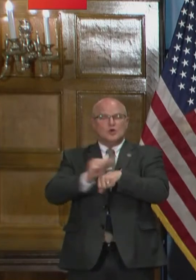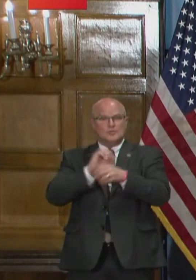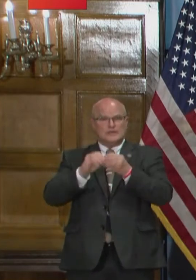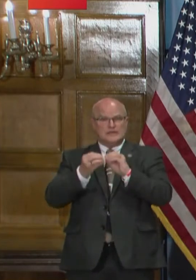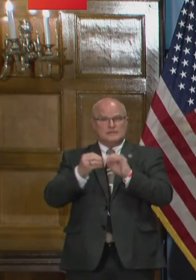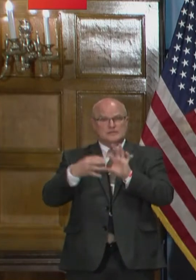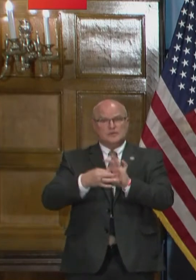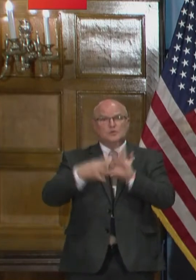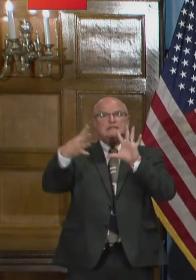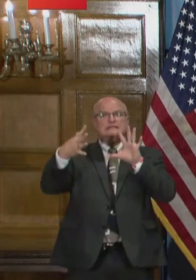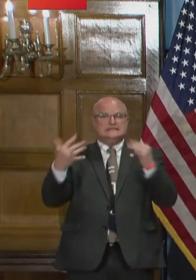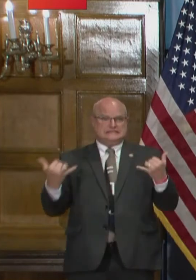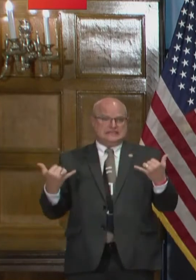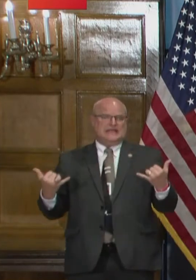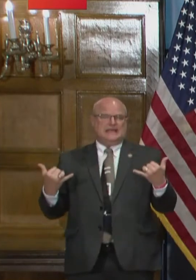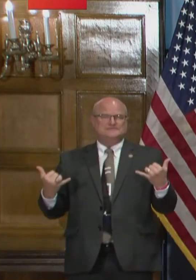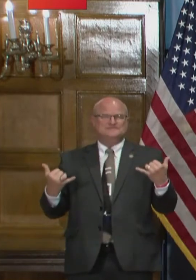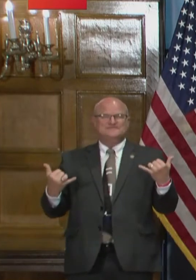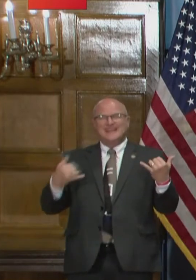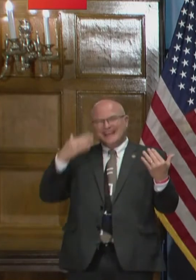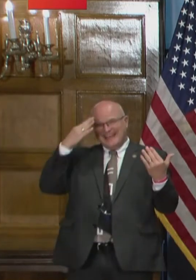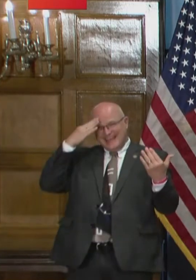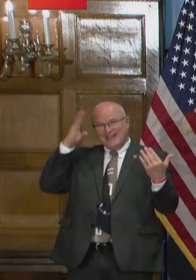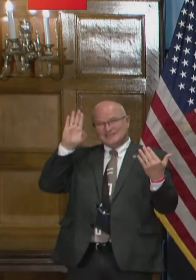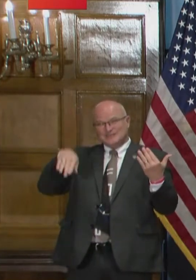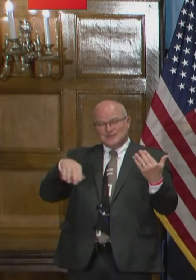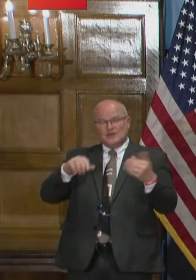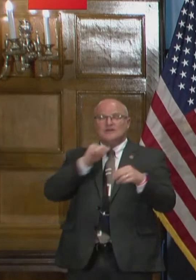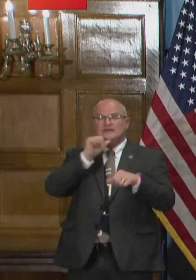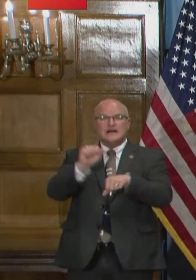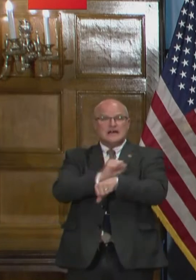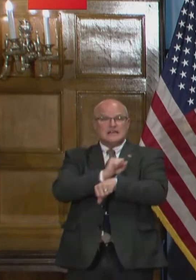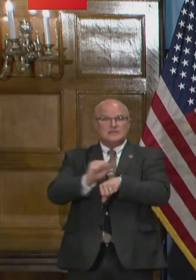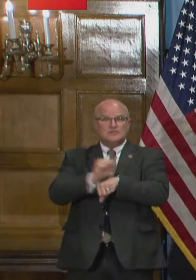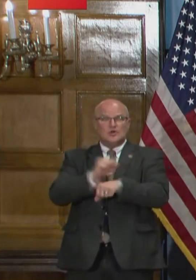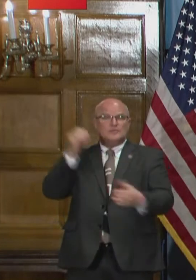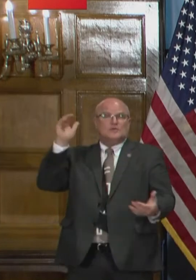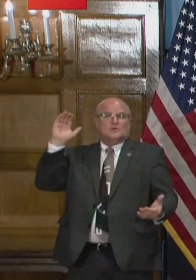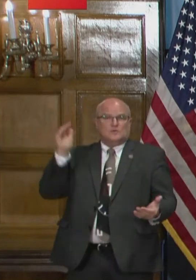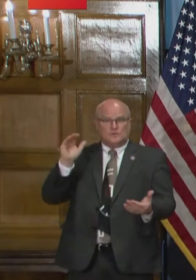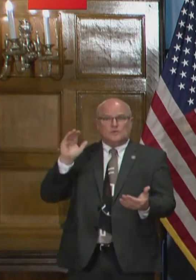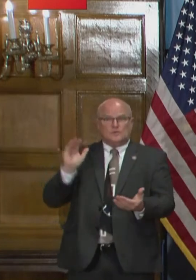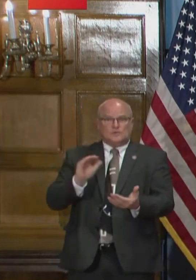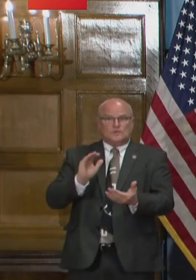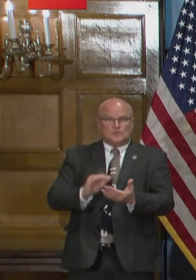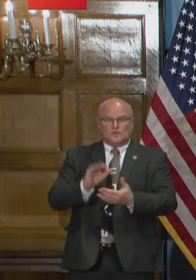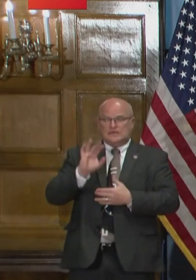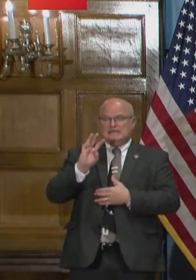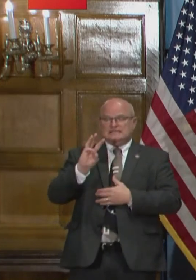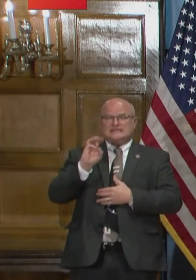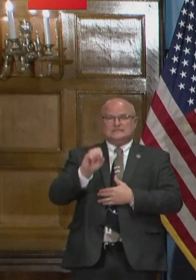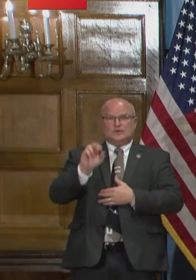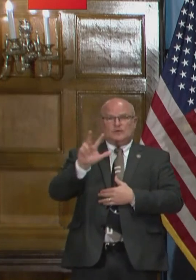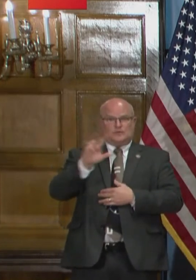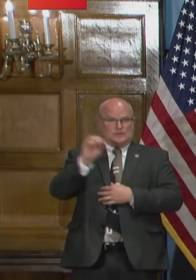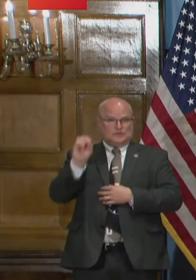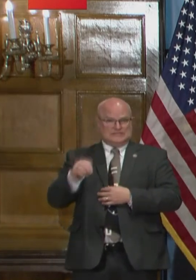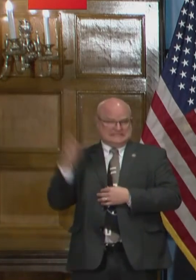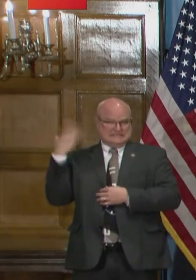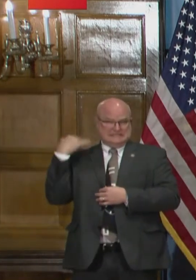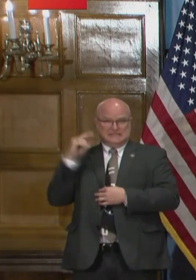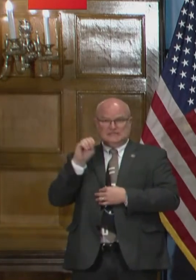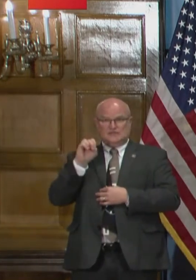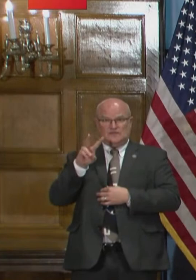today. And as you know, our unemployment was reduced from 6.3% in November